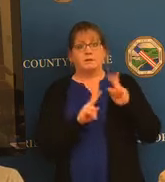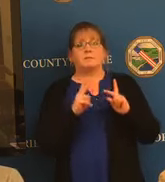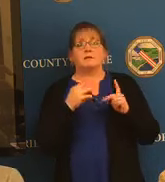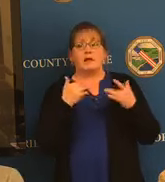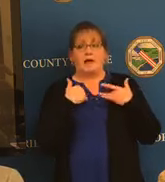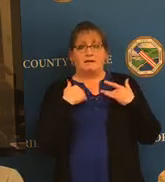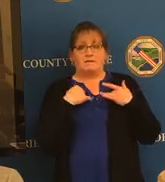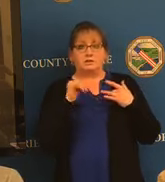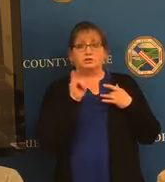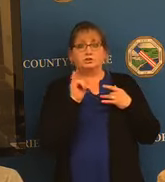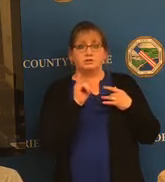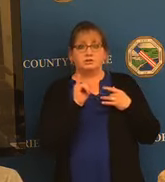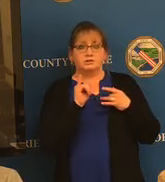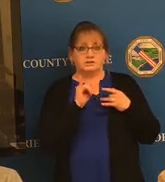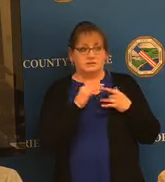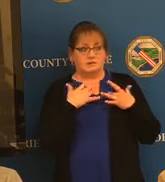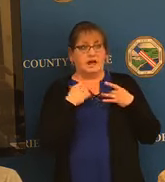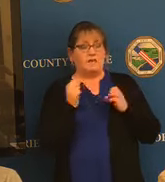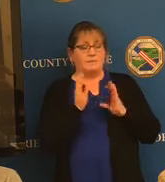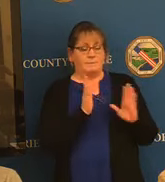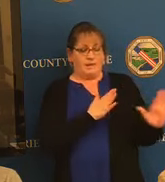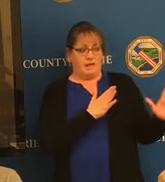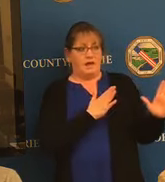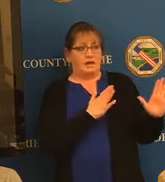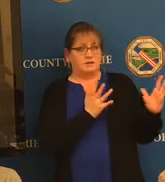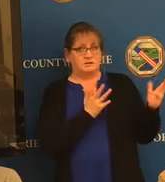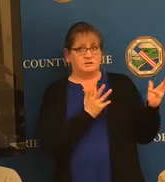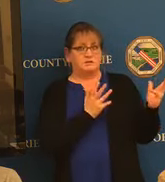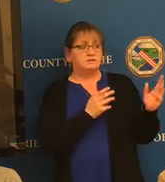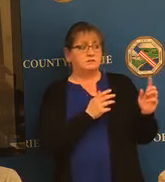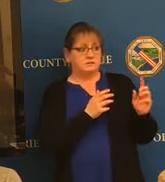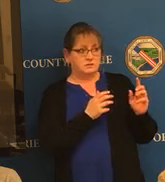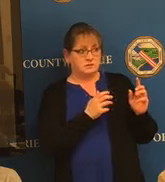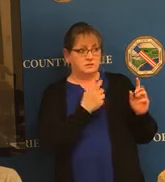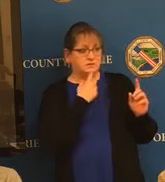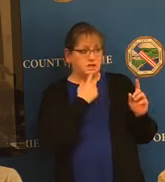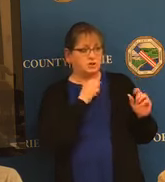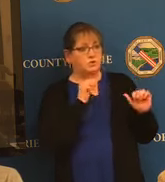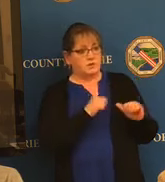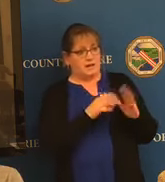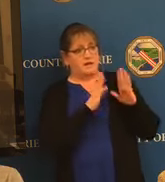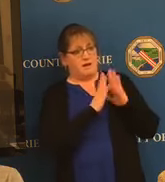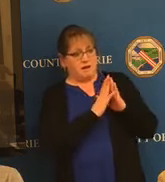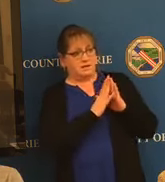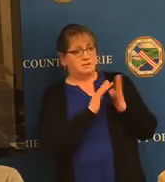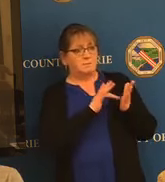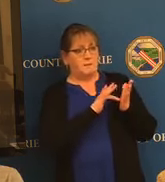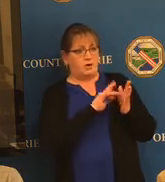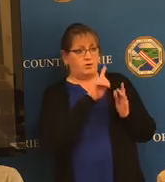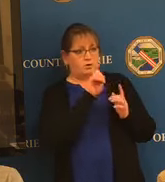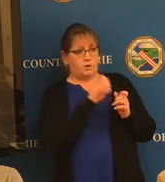Many times health plans have a line where people can ask medical questions about their